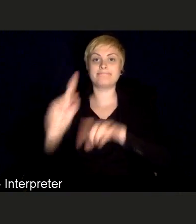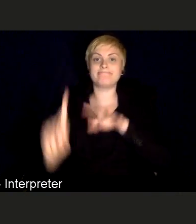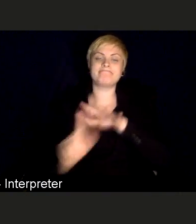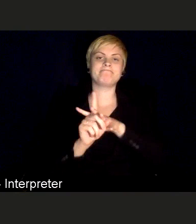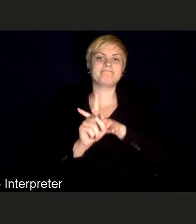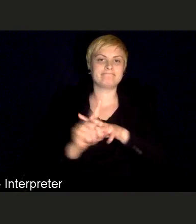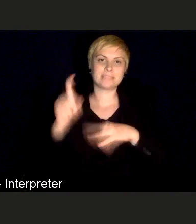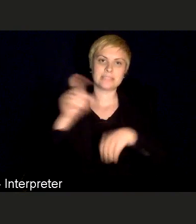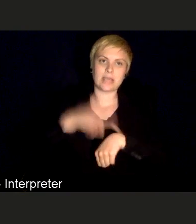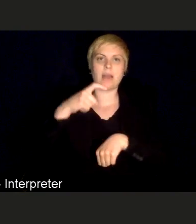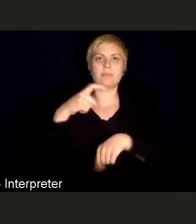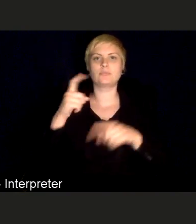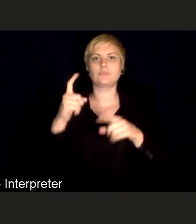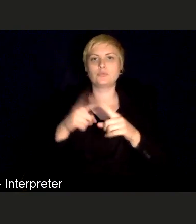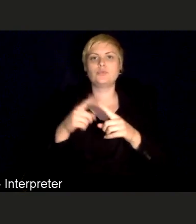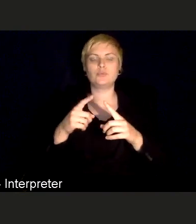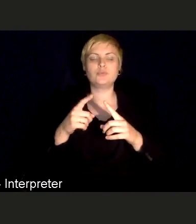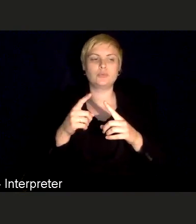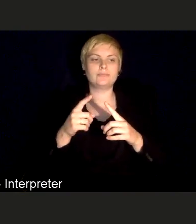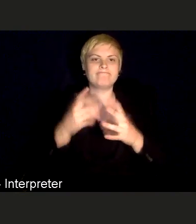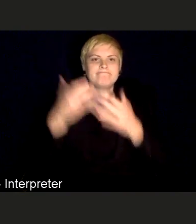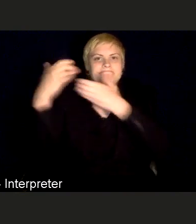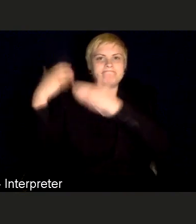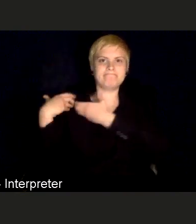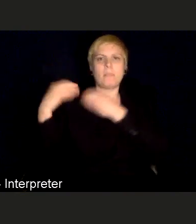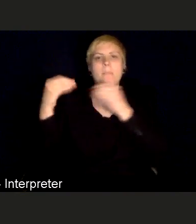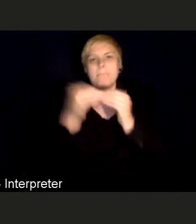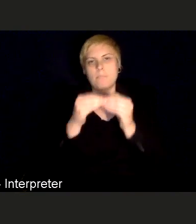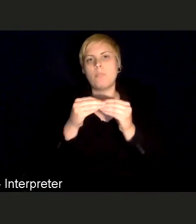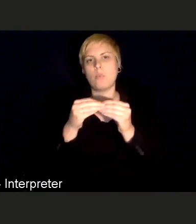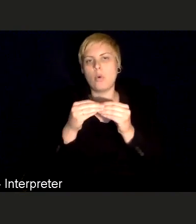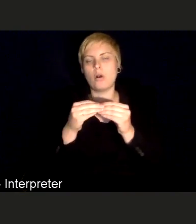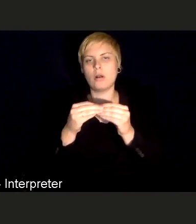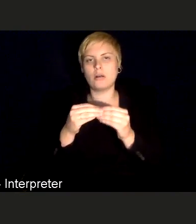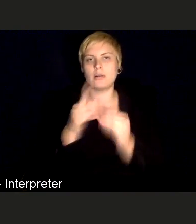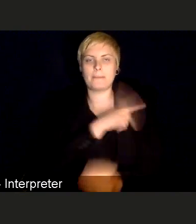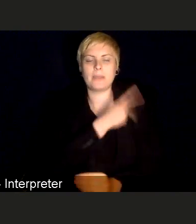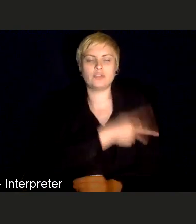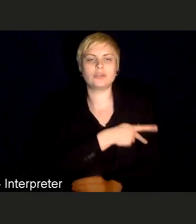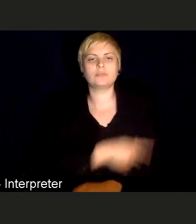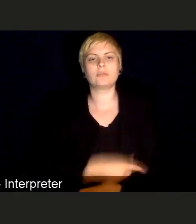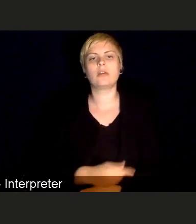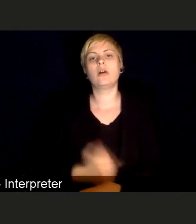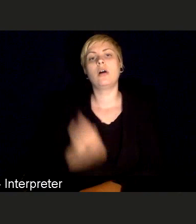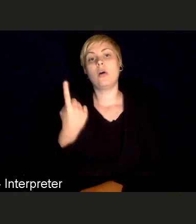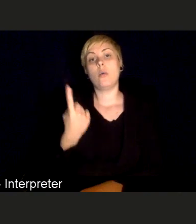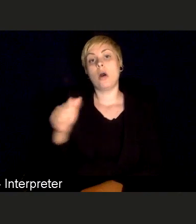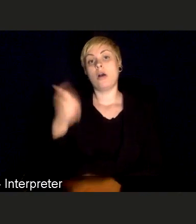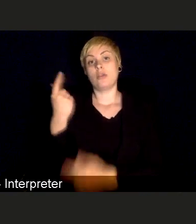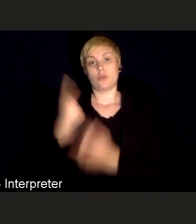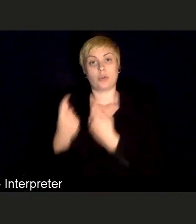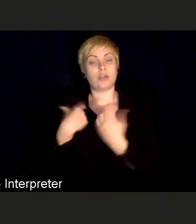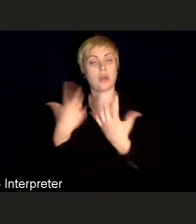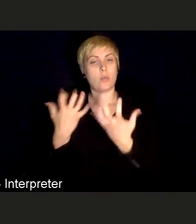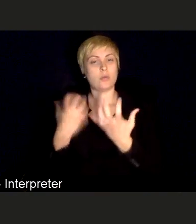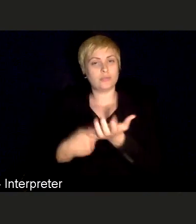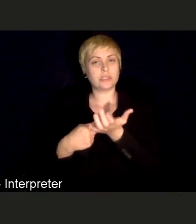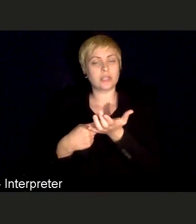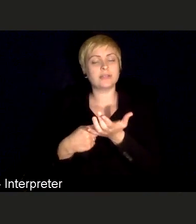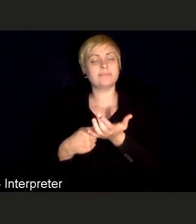in the care of additional patients. One of the questions that I'd also like to discuss is the challenges that we